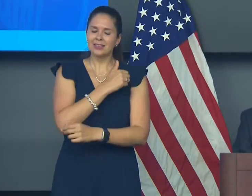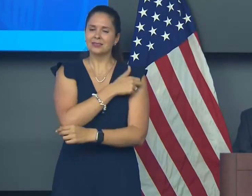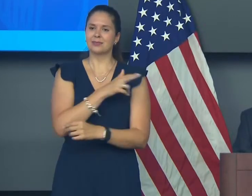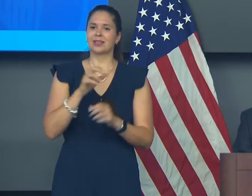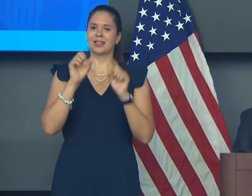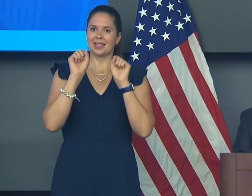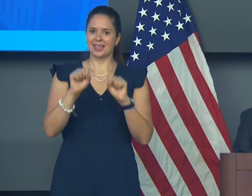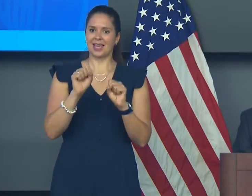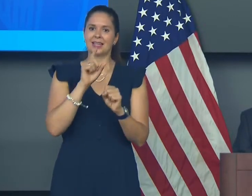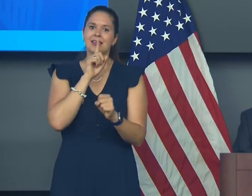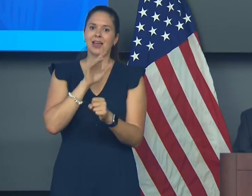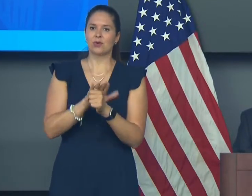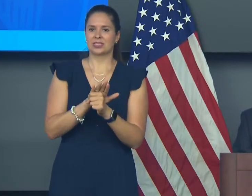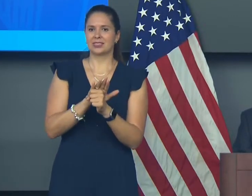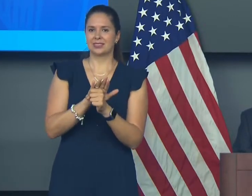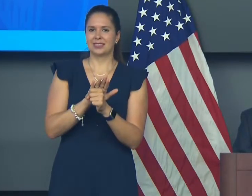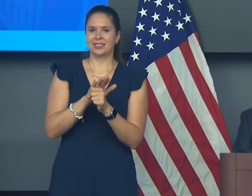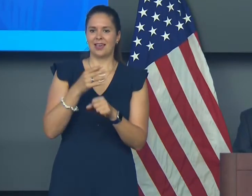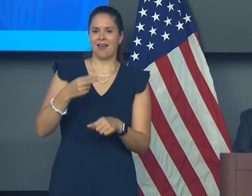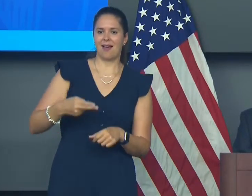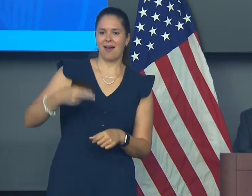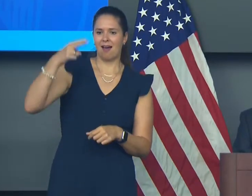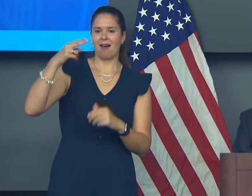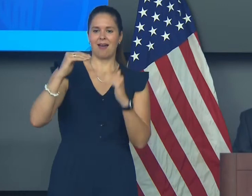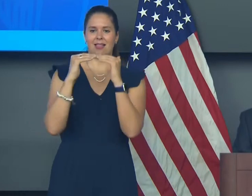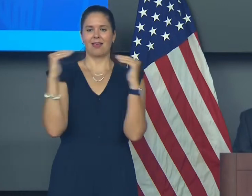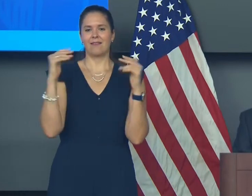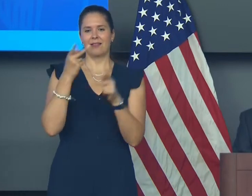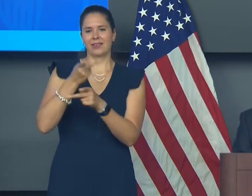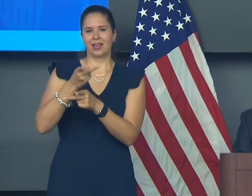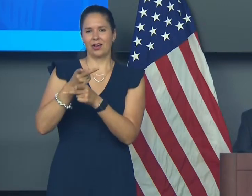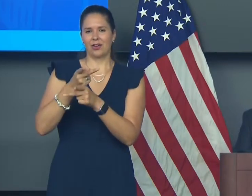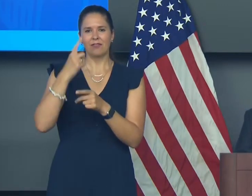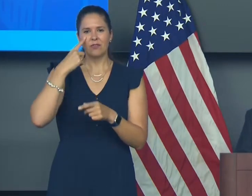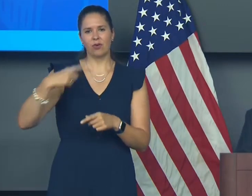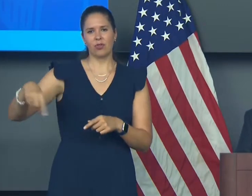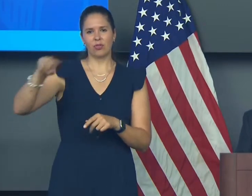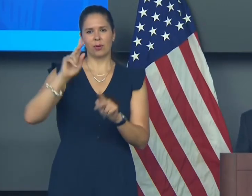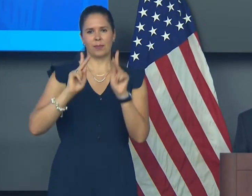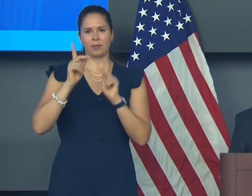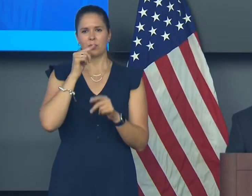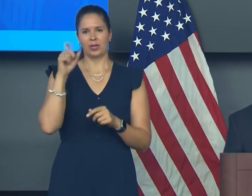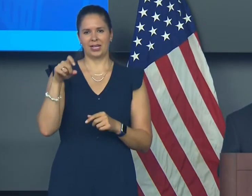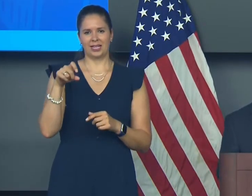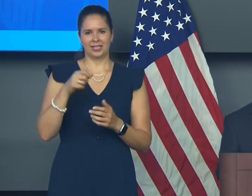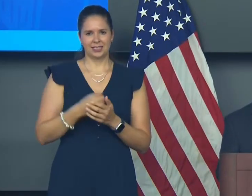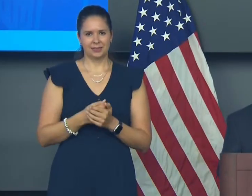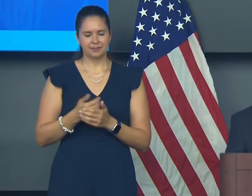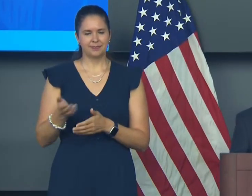can guarantee the highest level of care to people that need it. Yeah, Melinda.